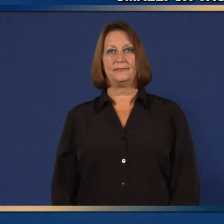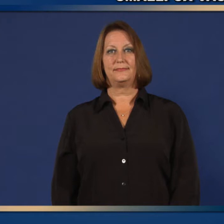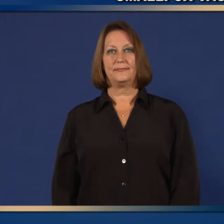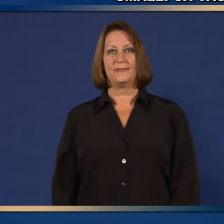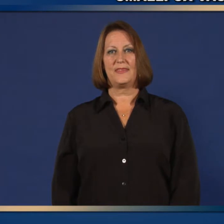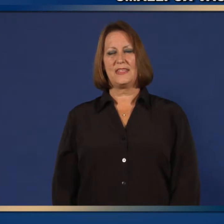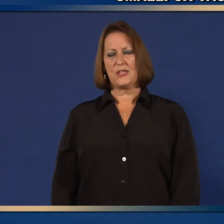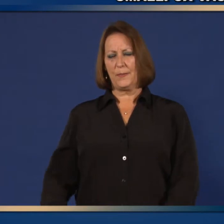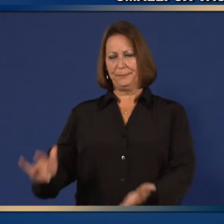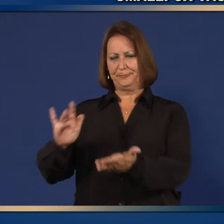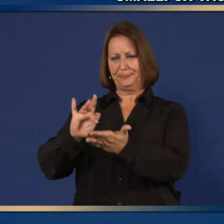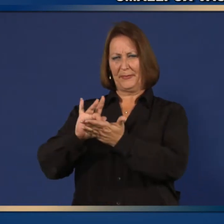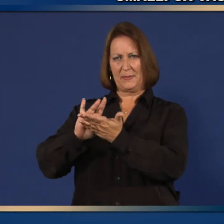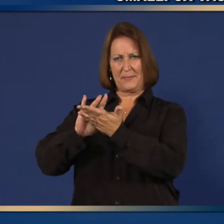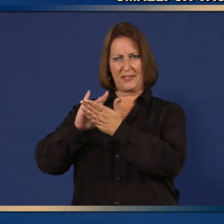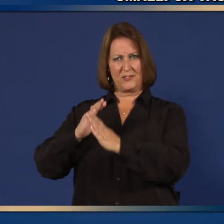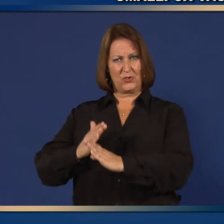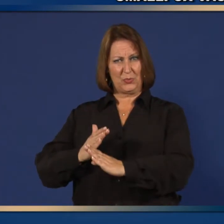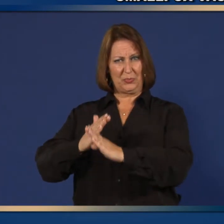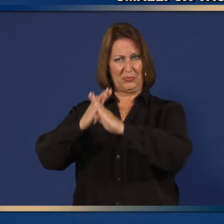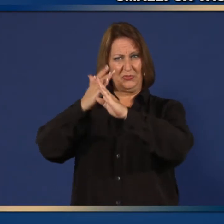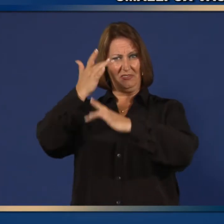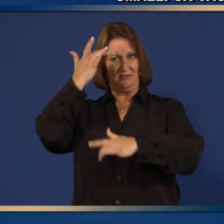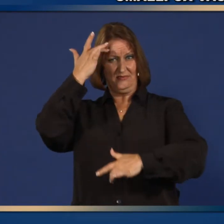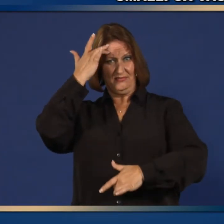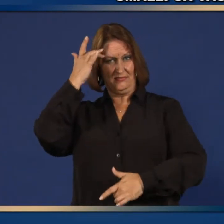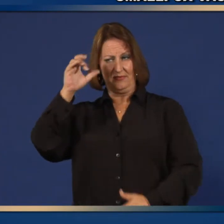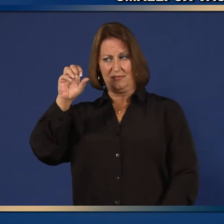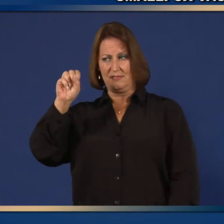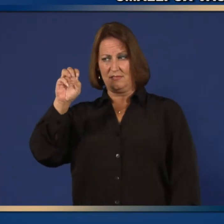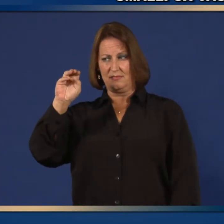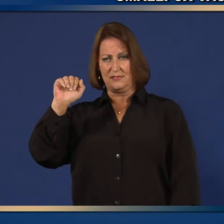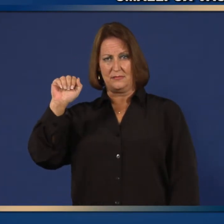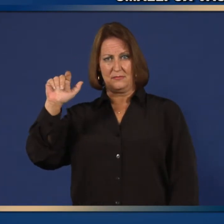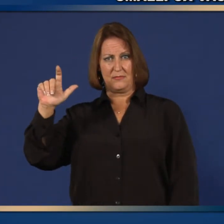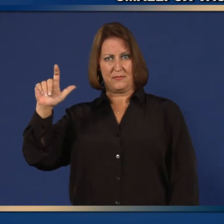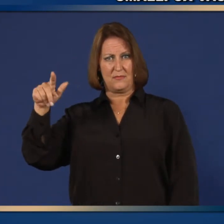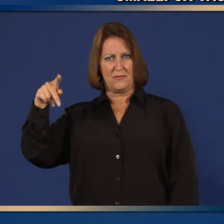2. What is the smallpox vaccine?